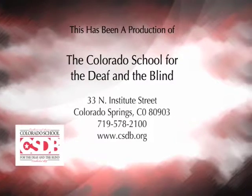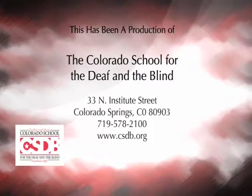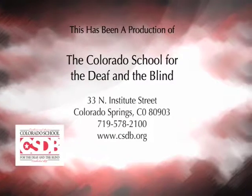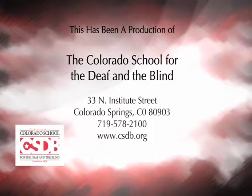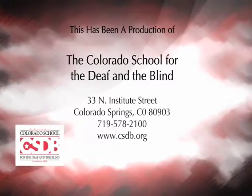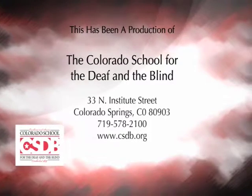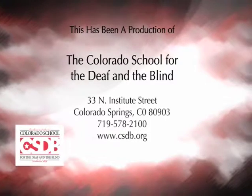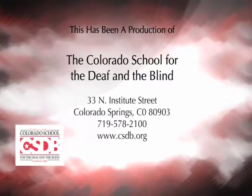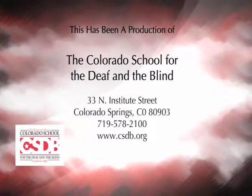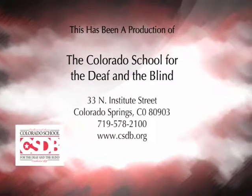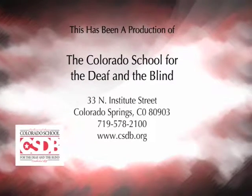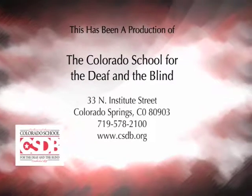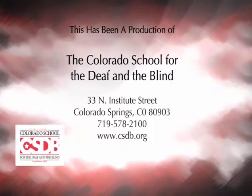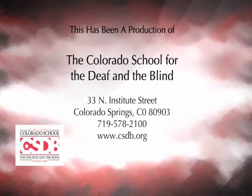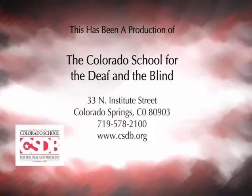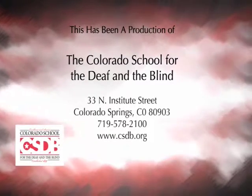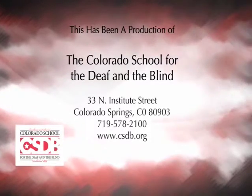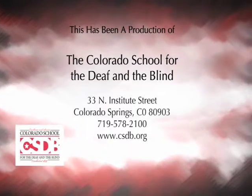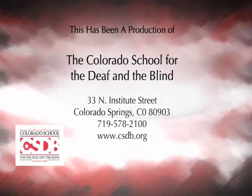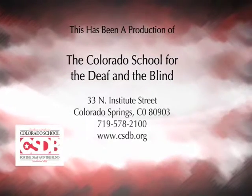80903,